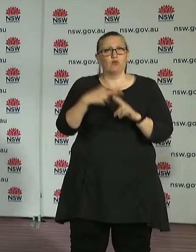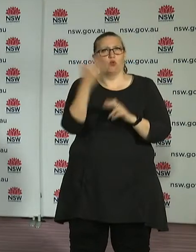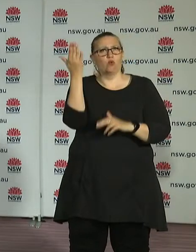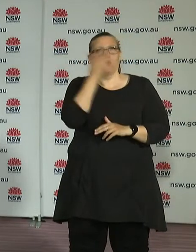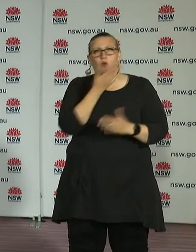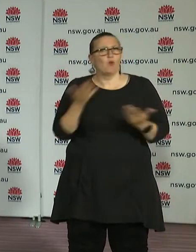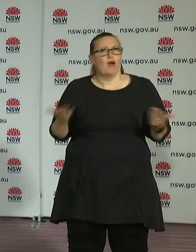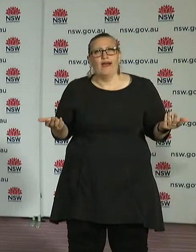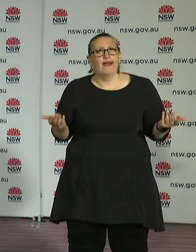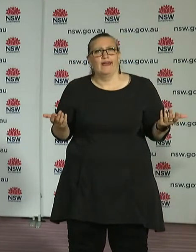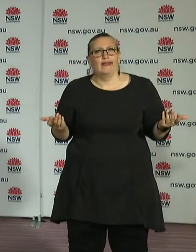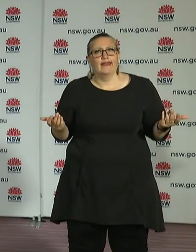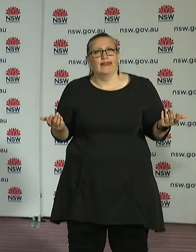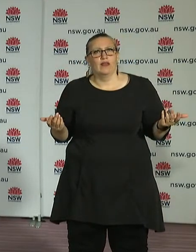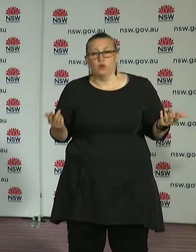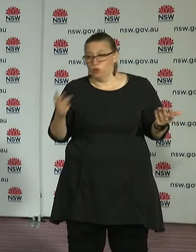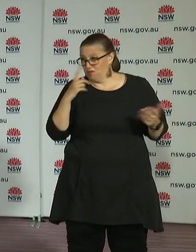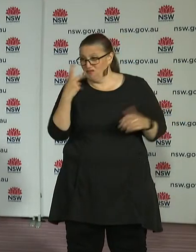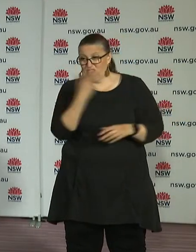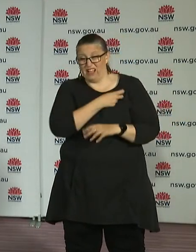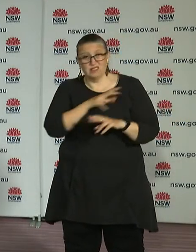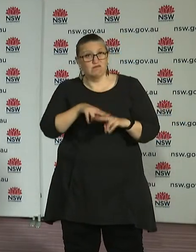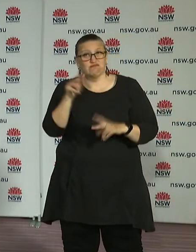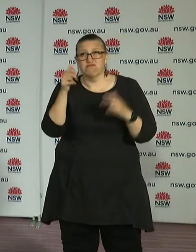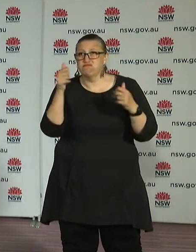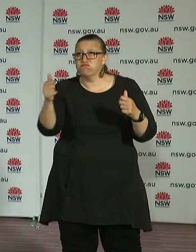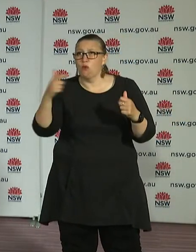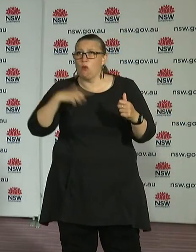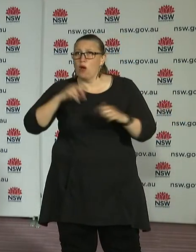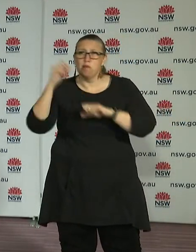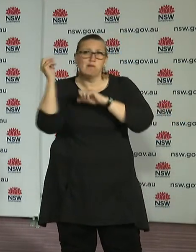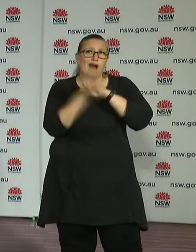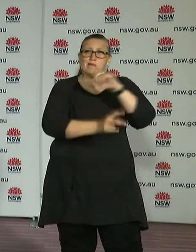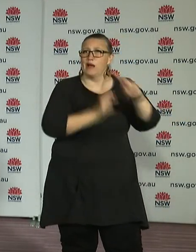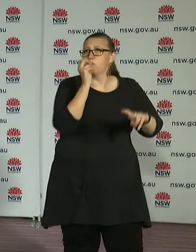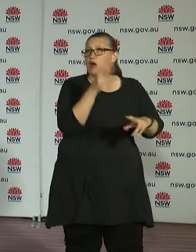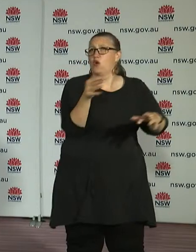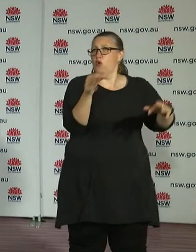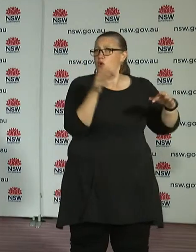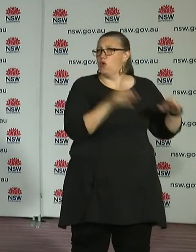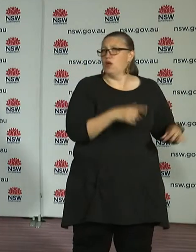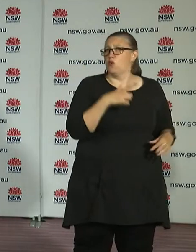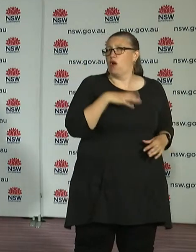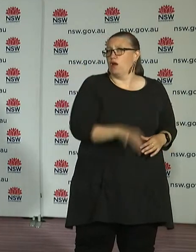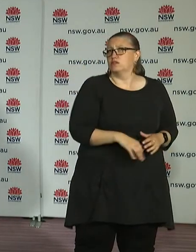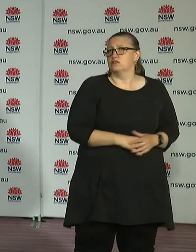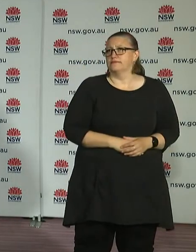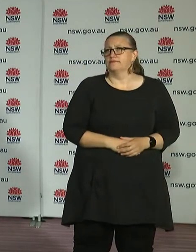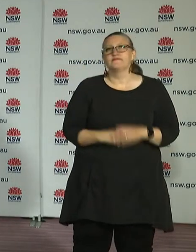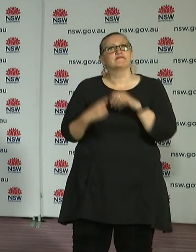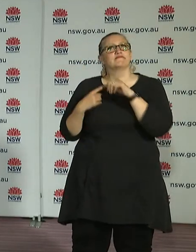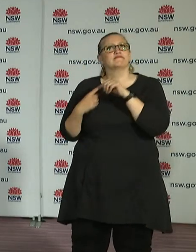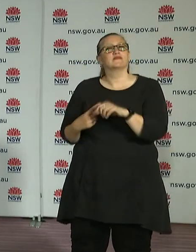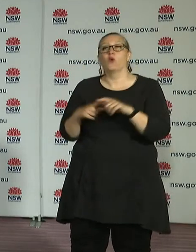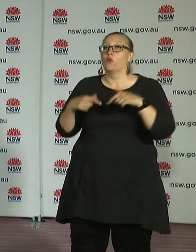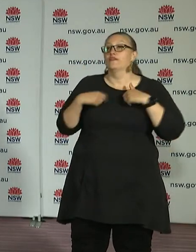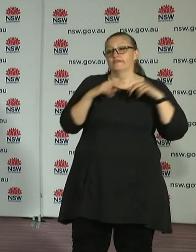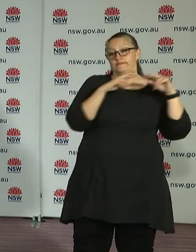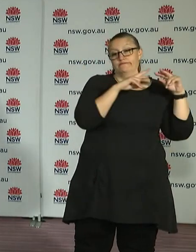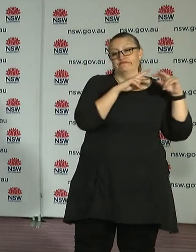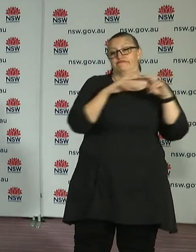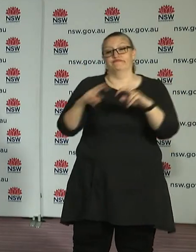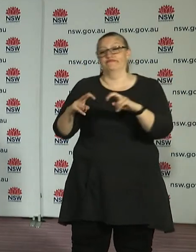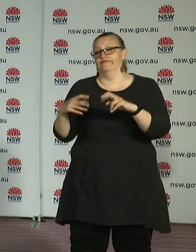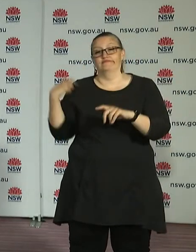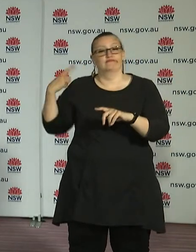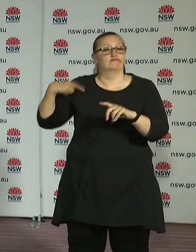in terms of the opening date, and our aim is always to provide certainty, but I will foreshadow that we've been reviewing on a daily basis what potential there is